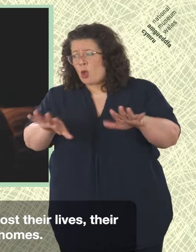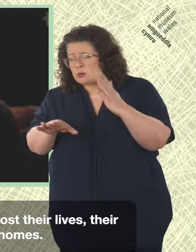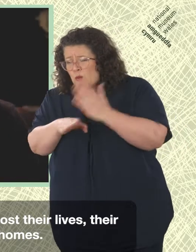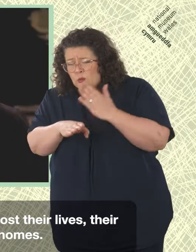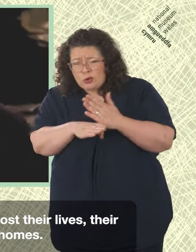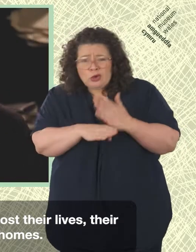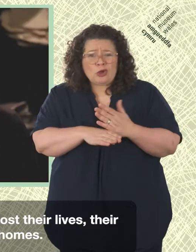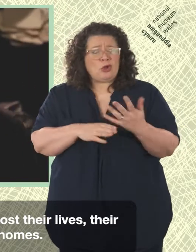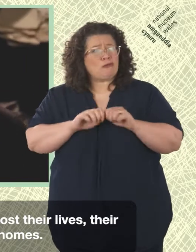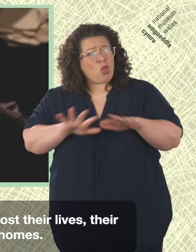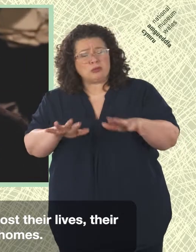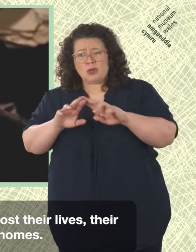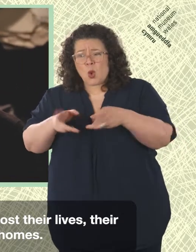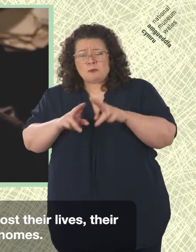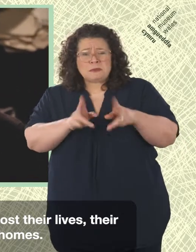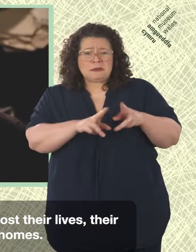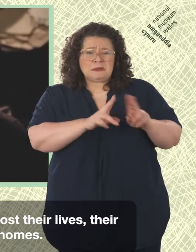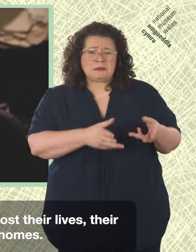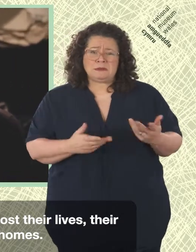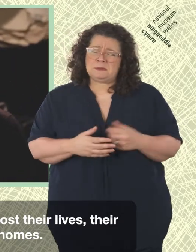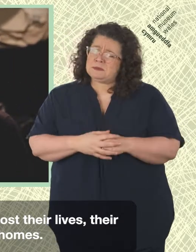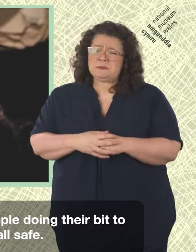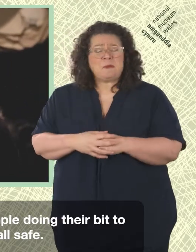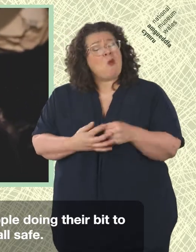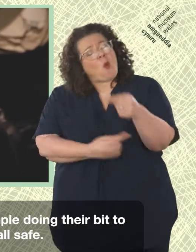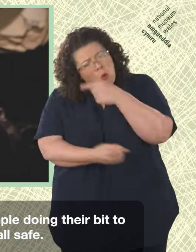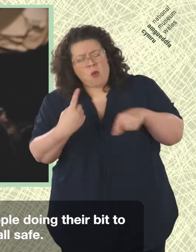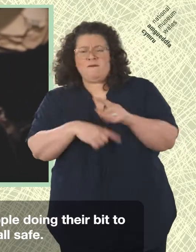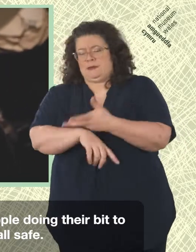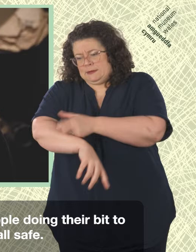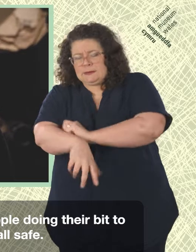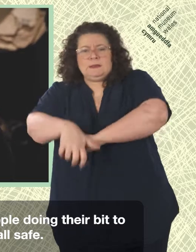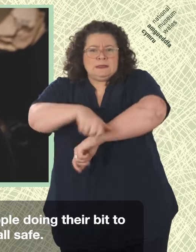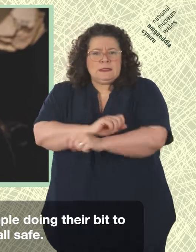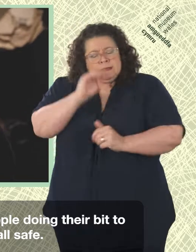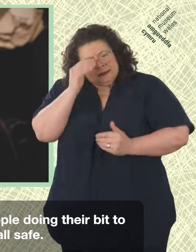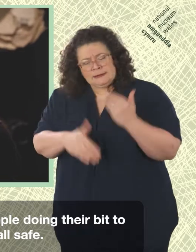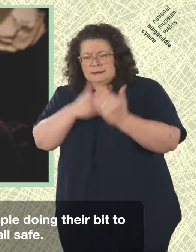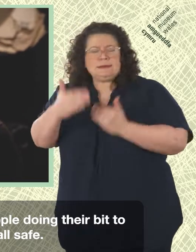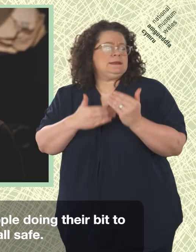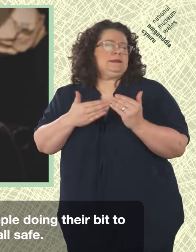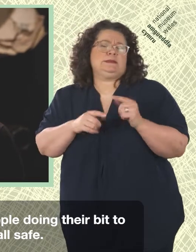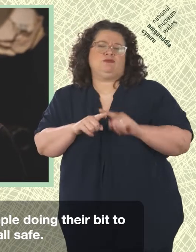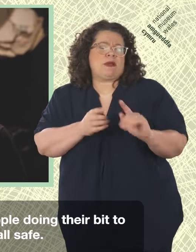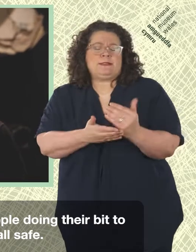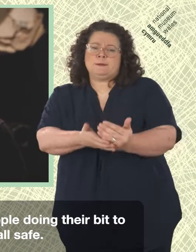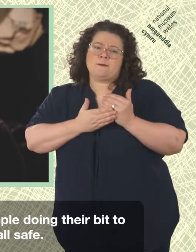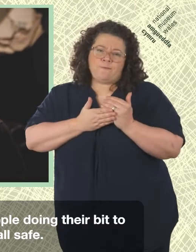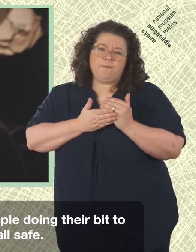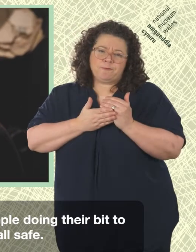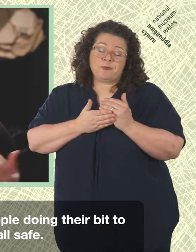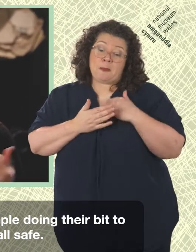people who lost their lives, their livelihoods and their homes. But there's so many people doing their bit to help us and keep us all safe.